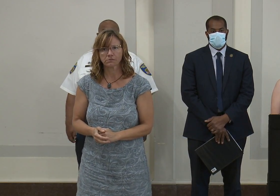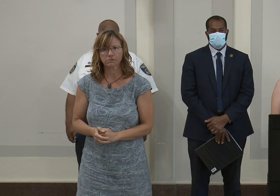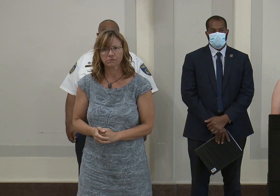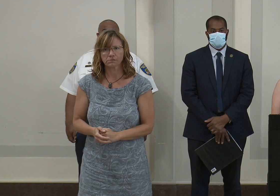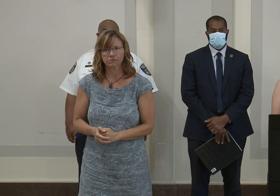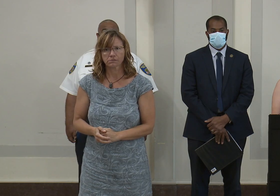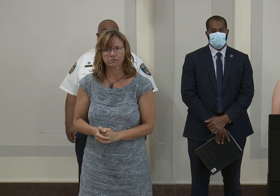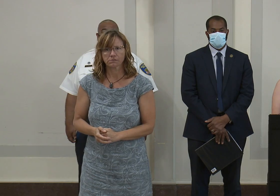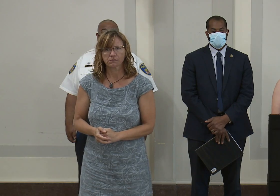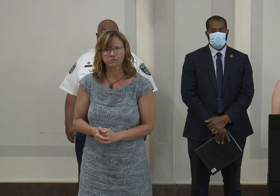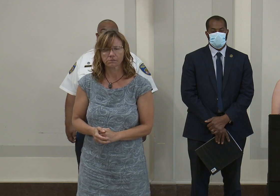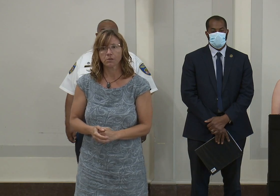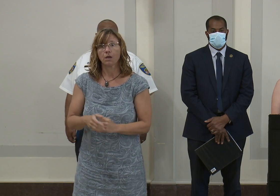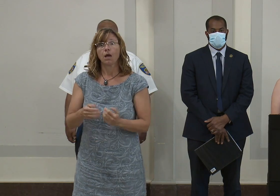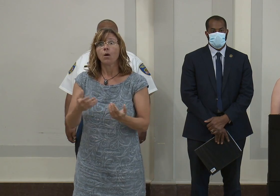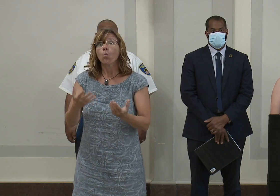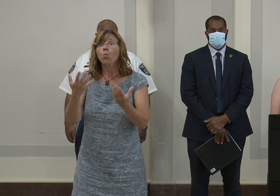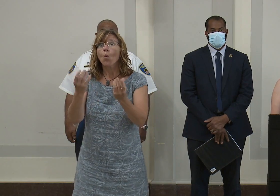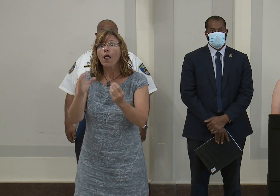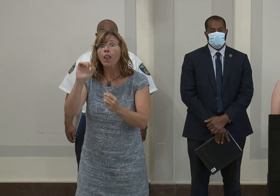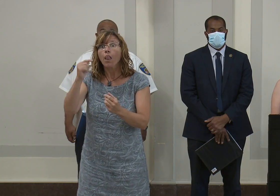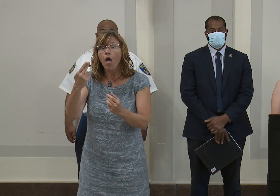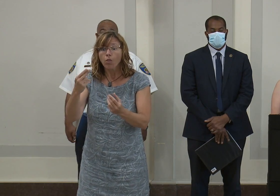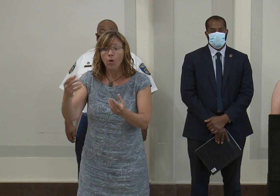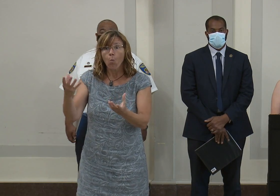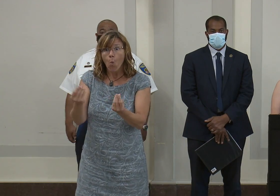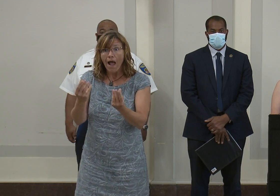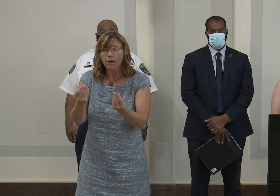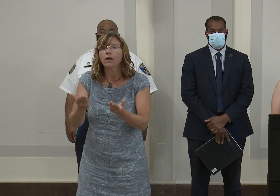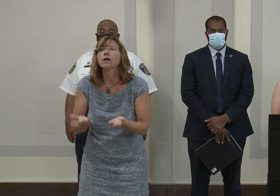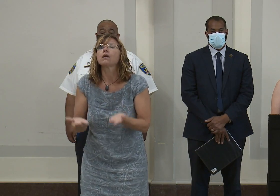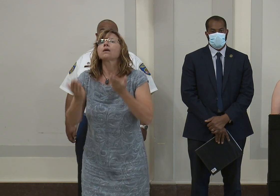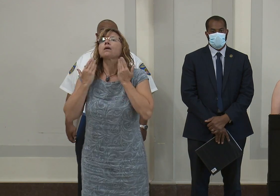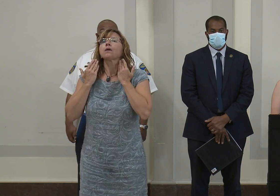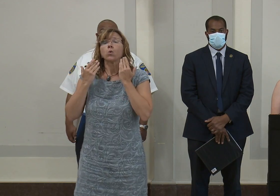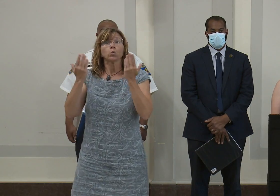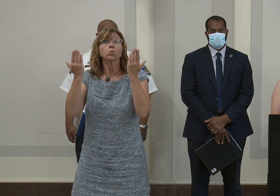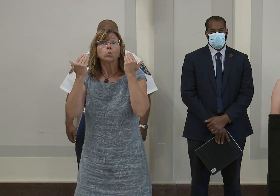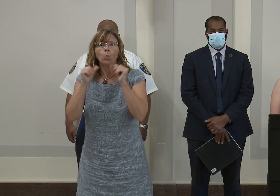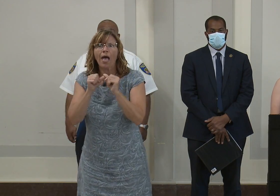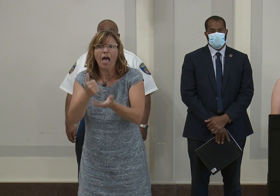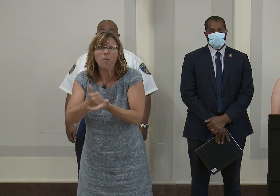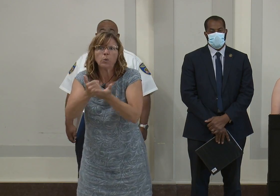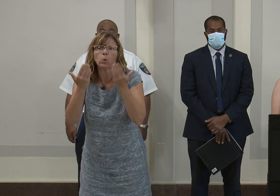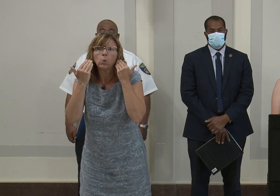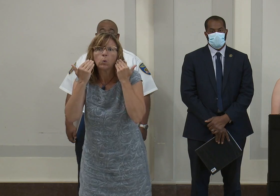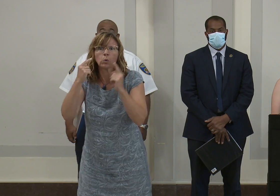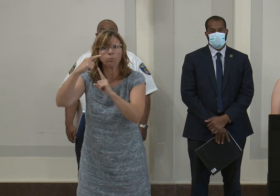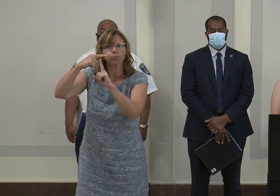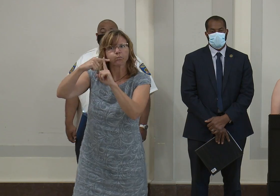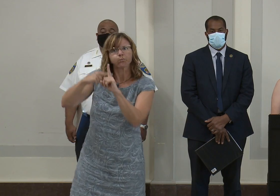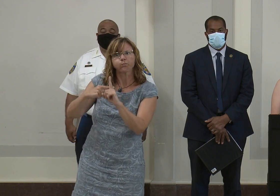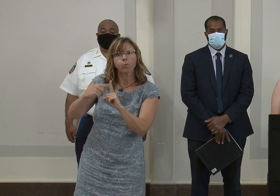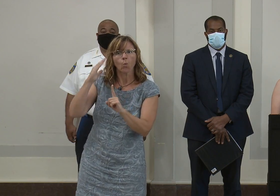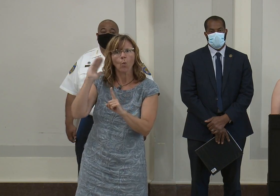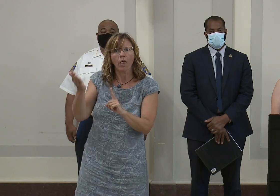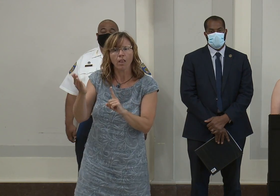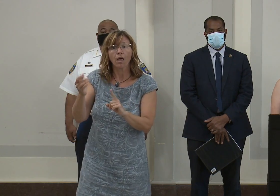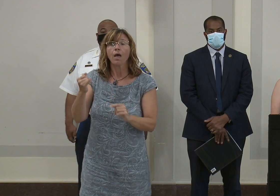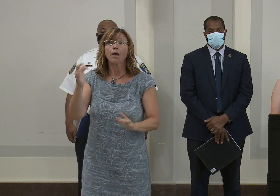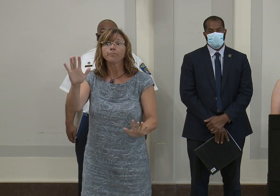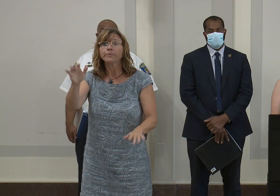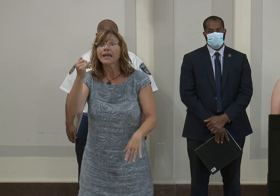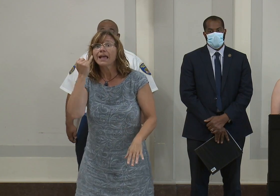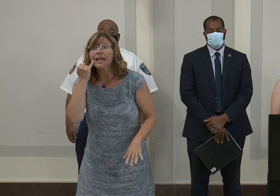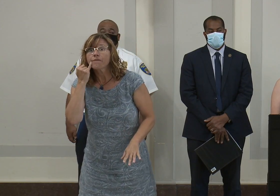nausea, confusion, and heavy sweating. Heat exhaustion can be followed quickly by heat stroke, so it's essential to get medical care as soon